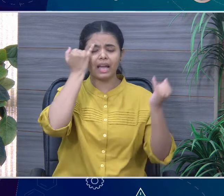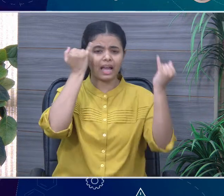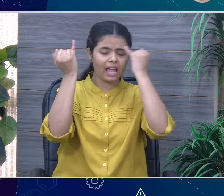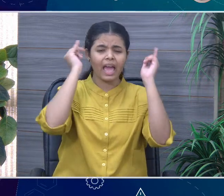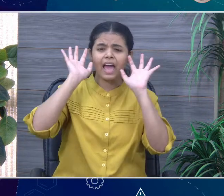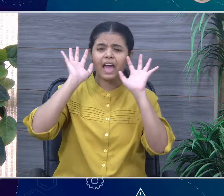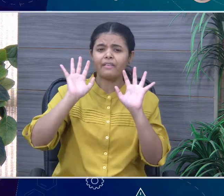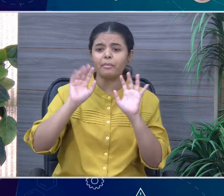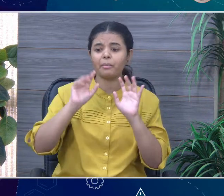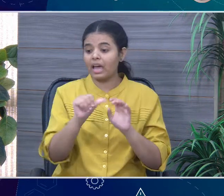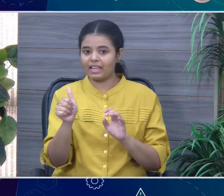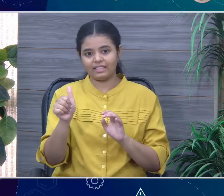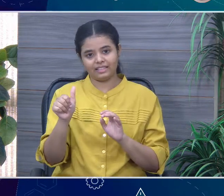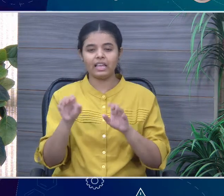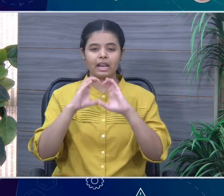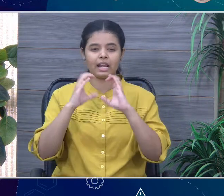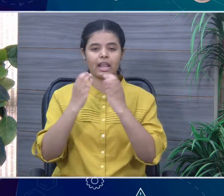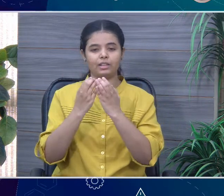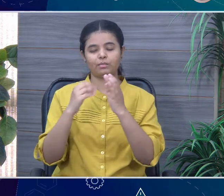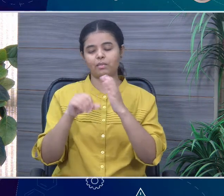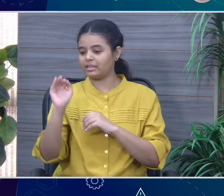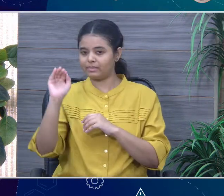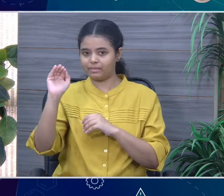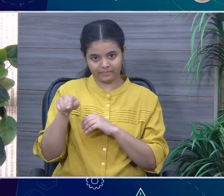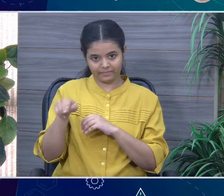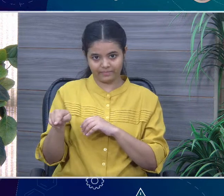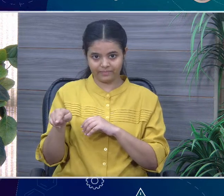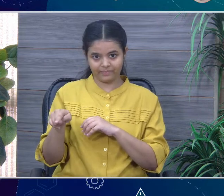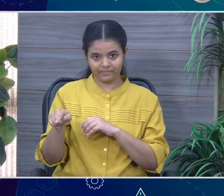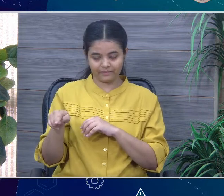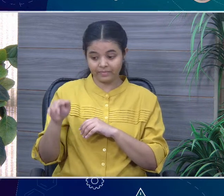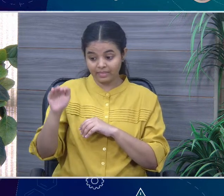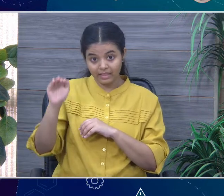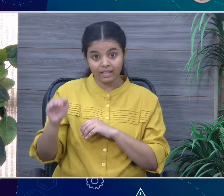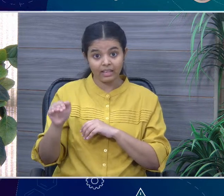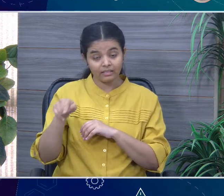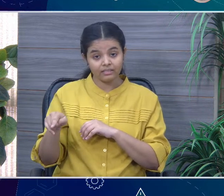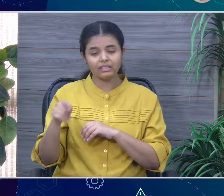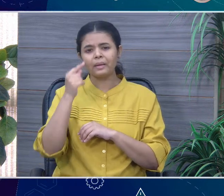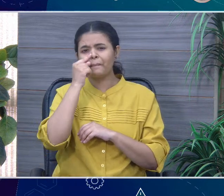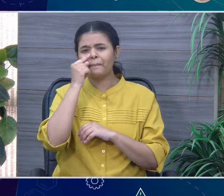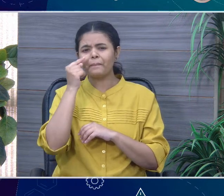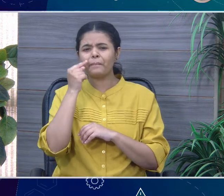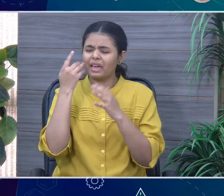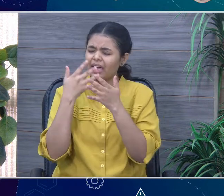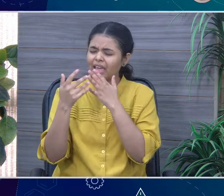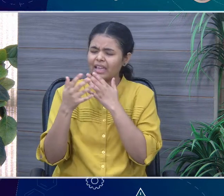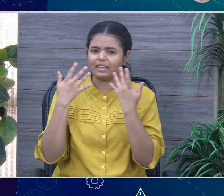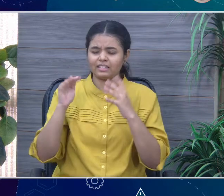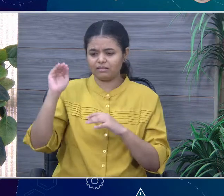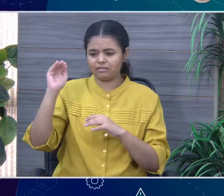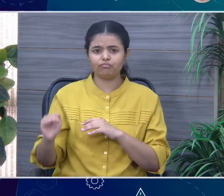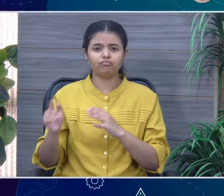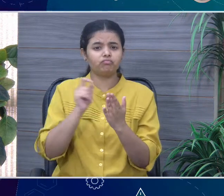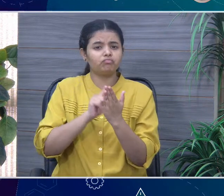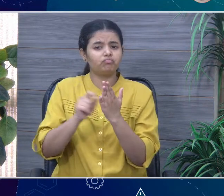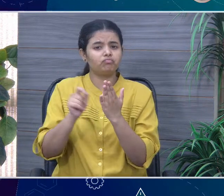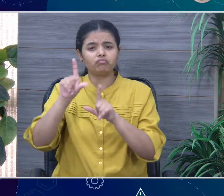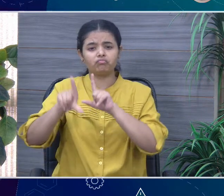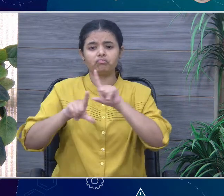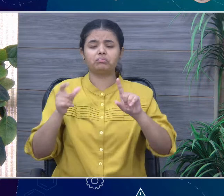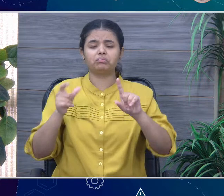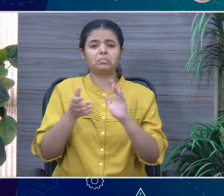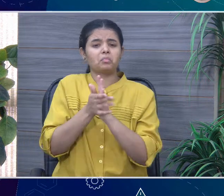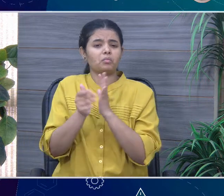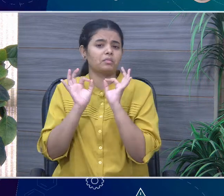there is another child in the classroom, and he or she is very well versed in language,